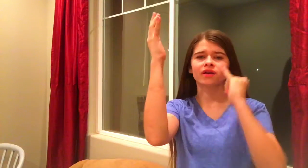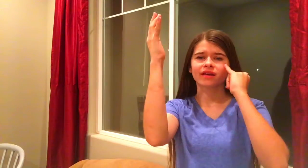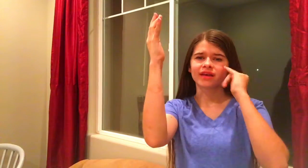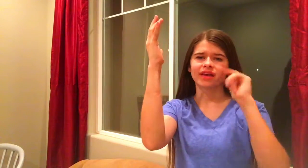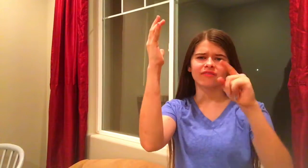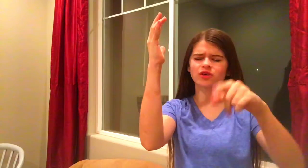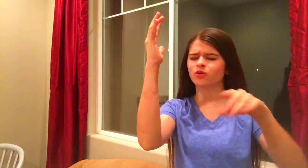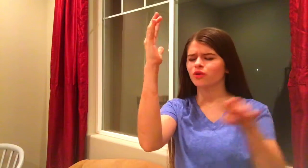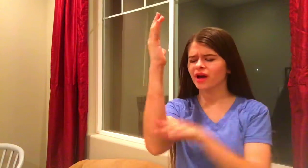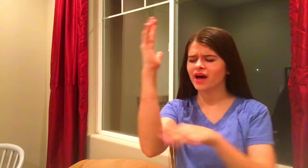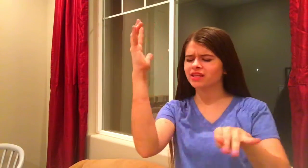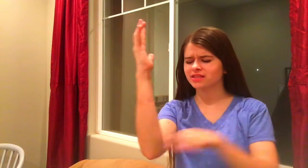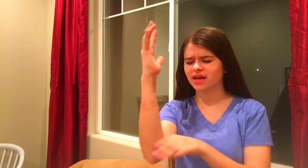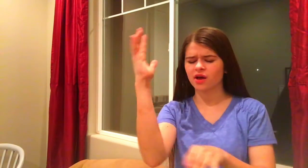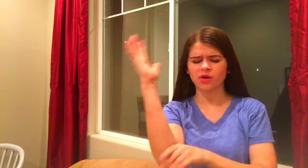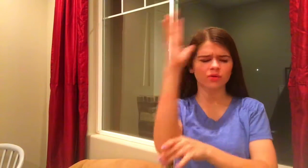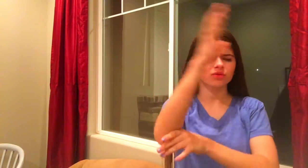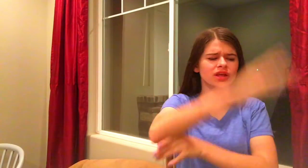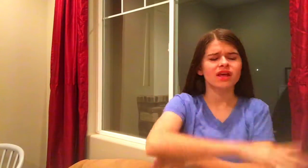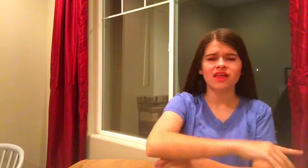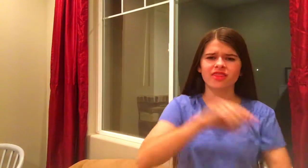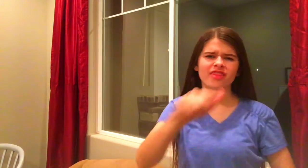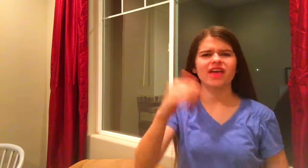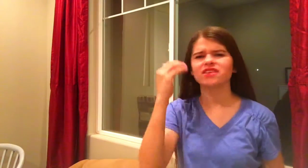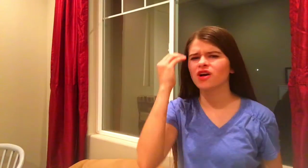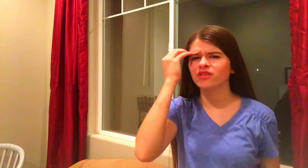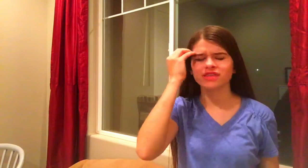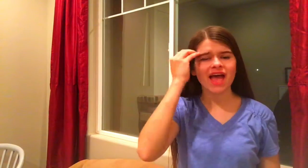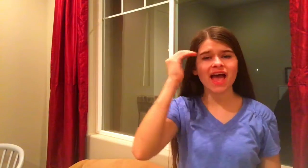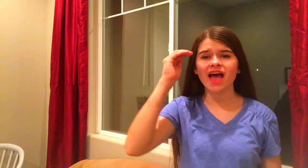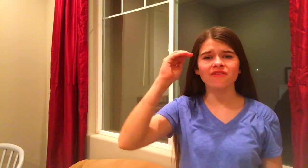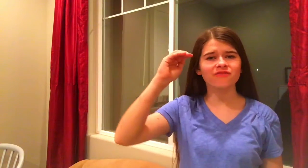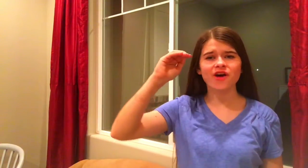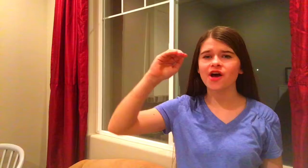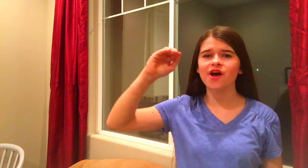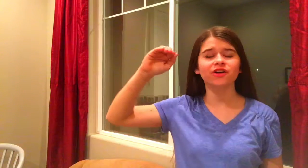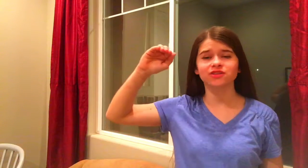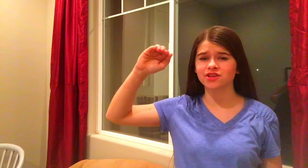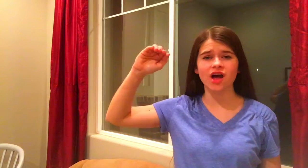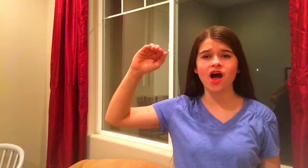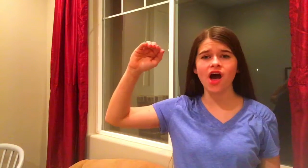If you cut it down Then you'll never know